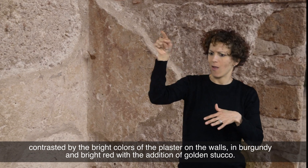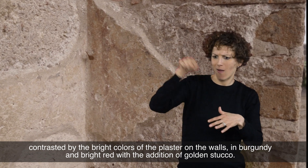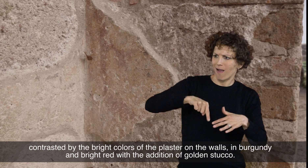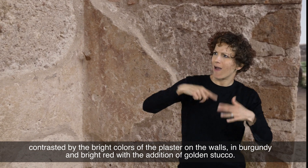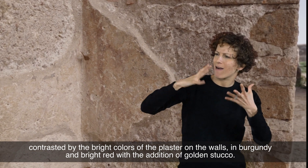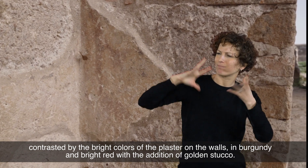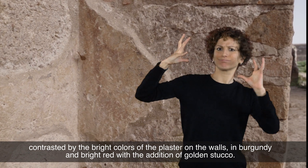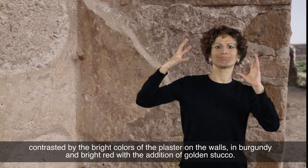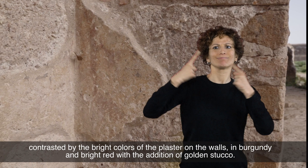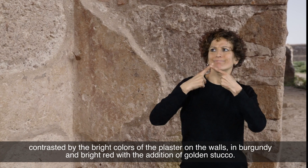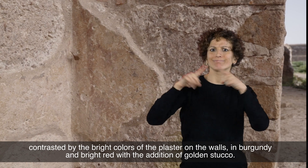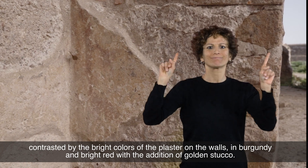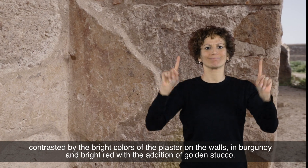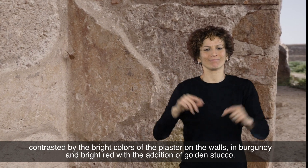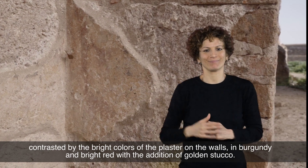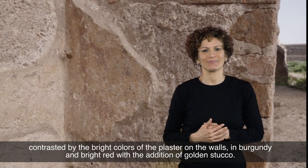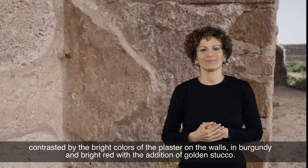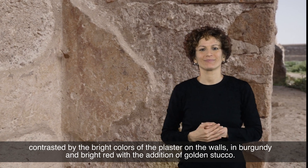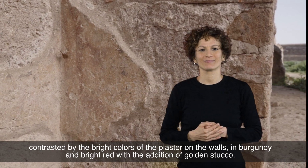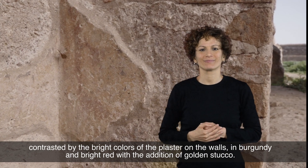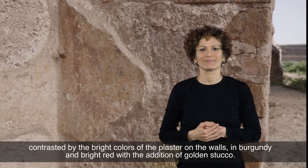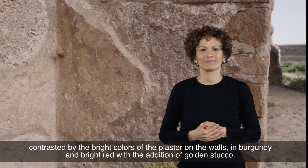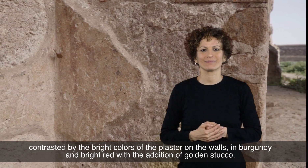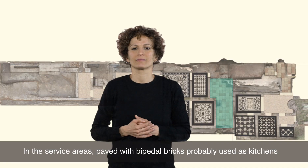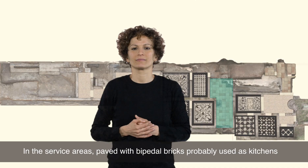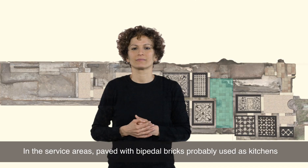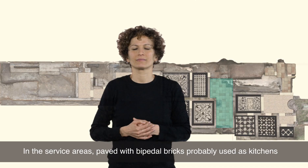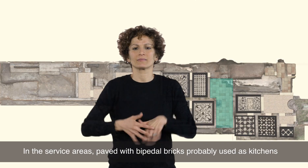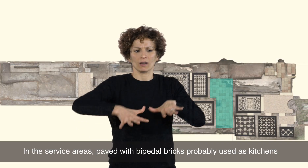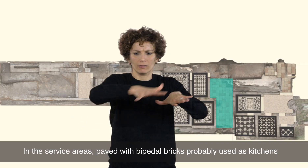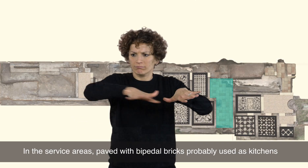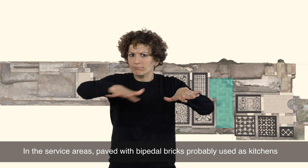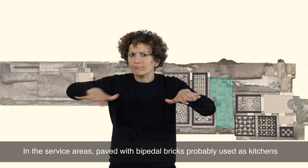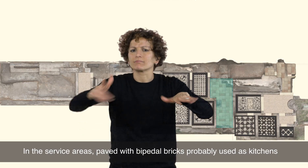stucco.